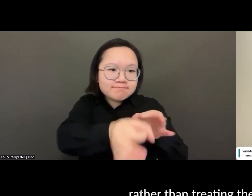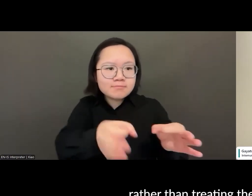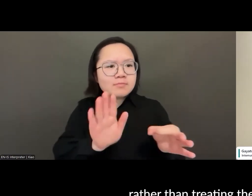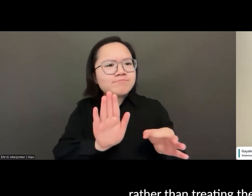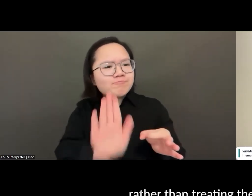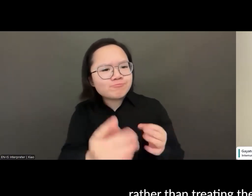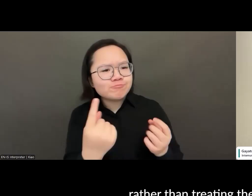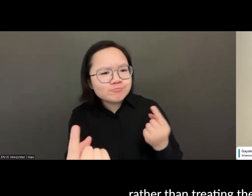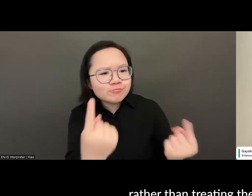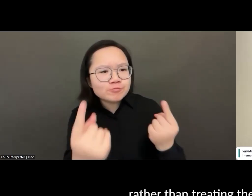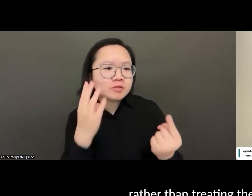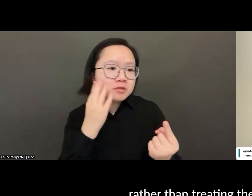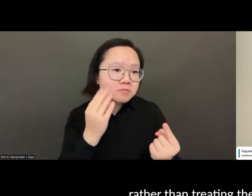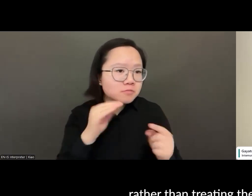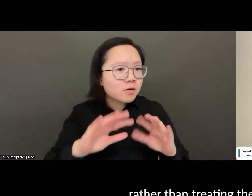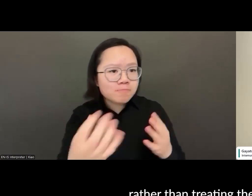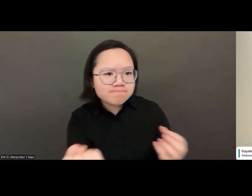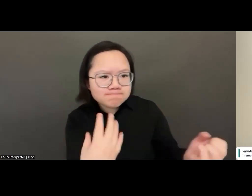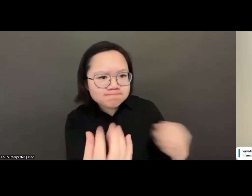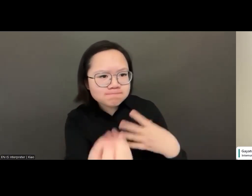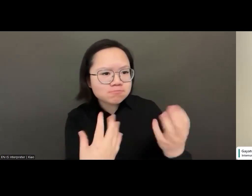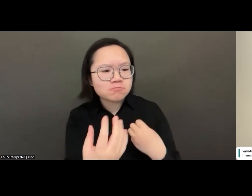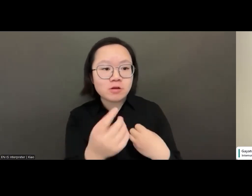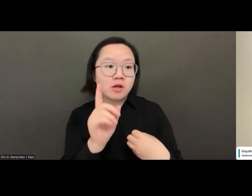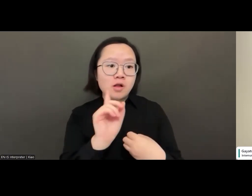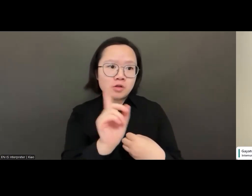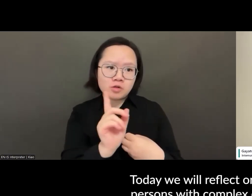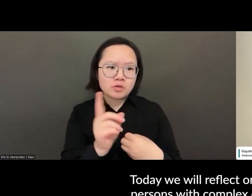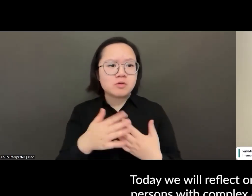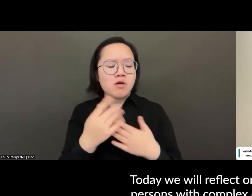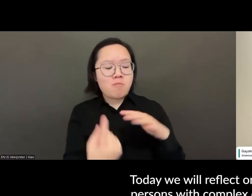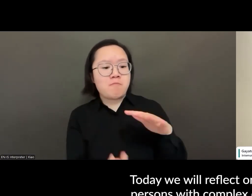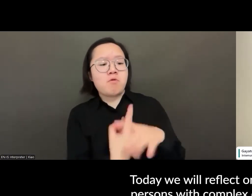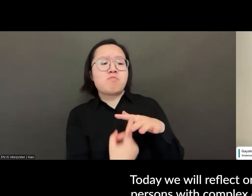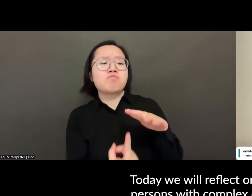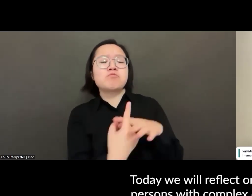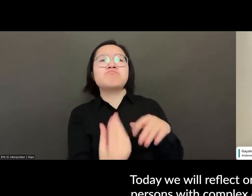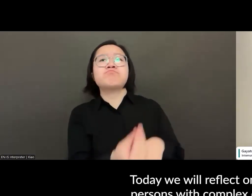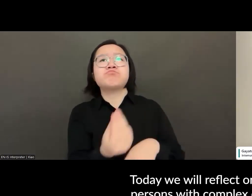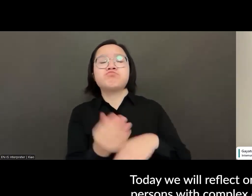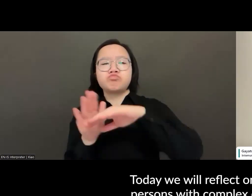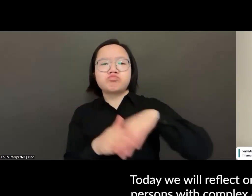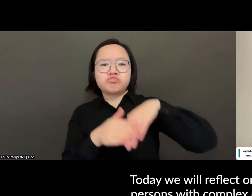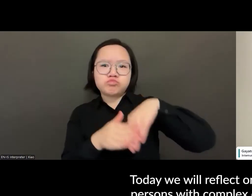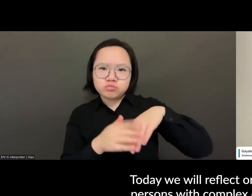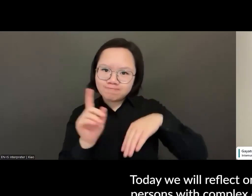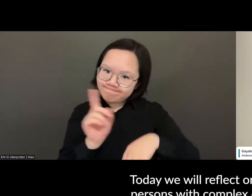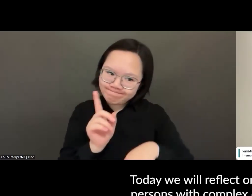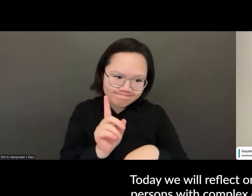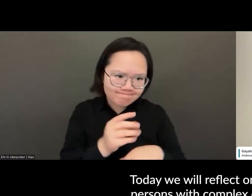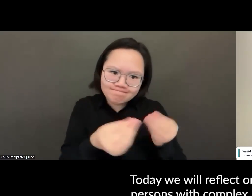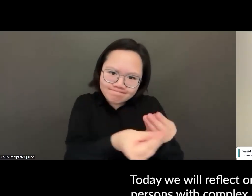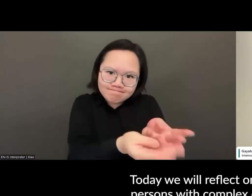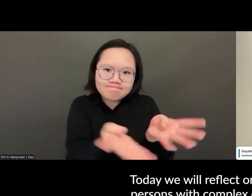experience rather than treating them as exceptions. Today, we will reflect on the inclusion of persons